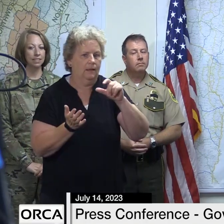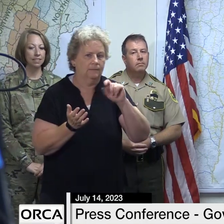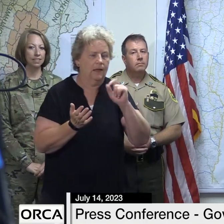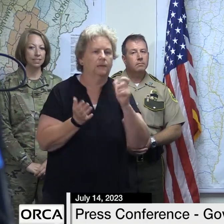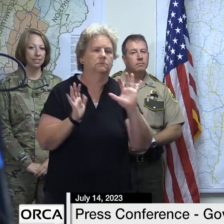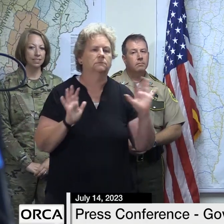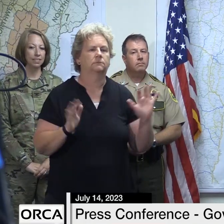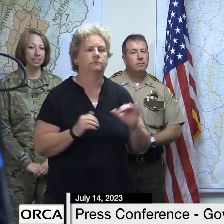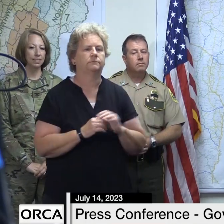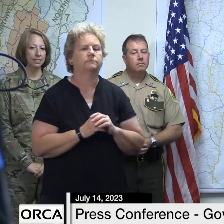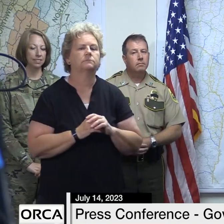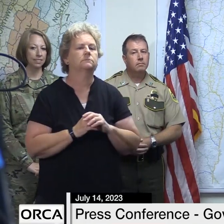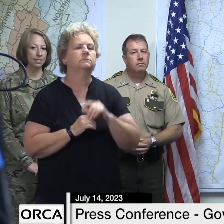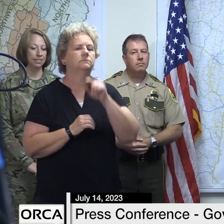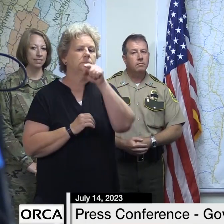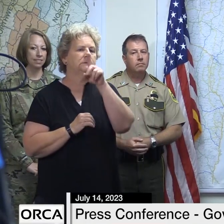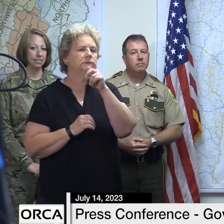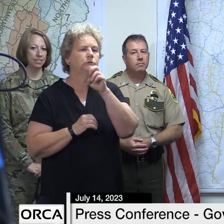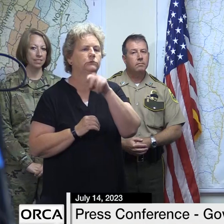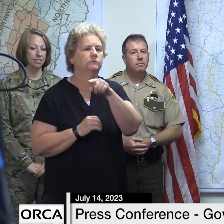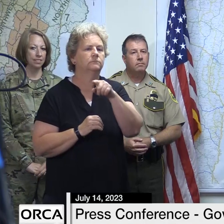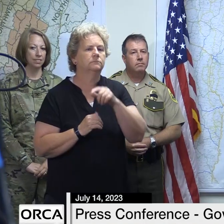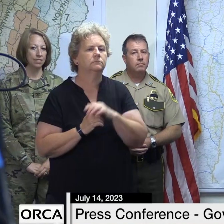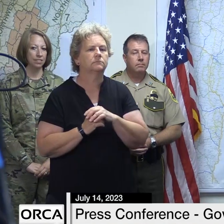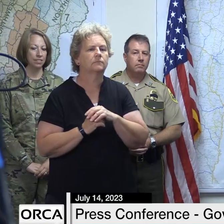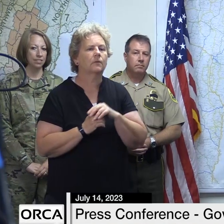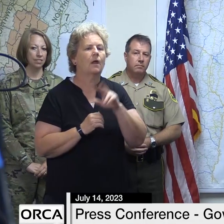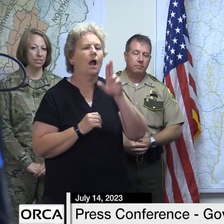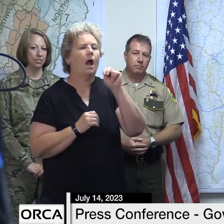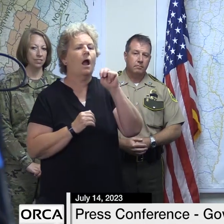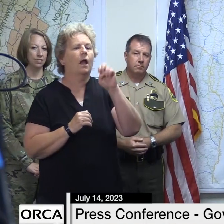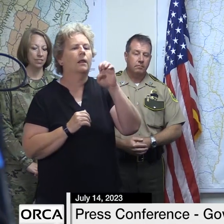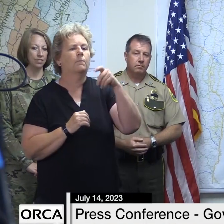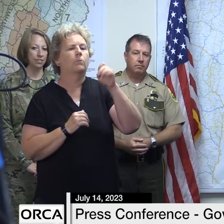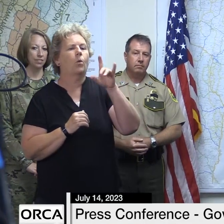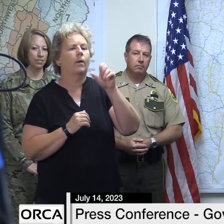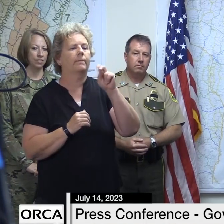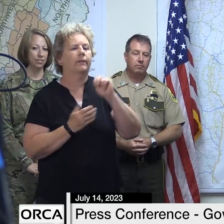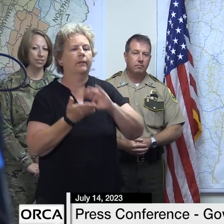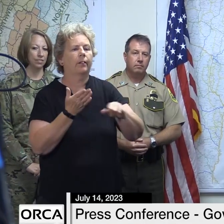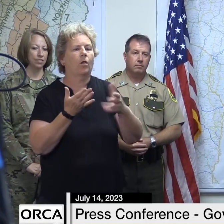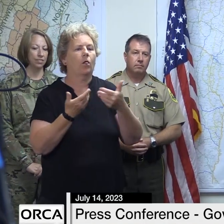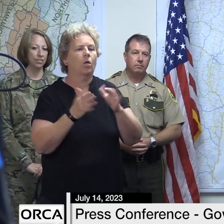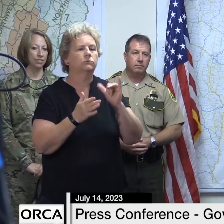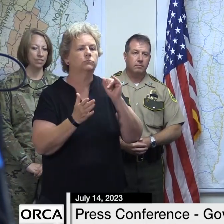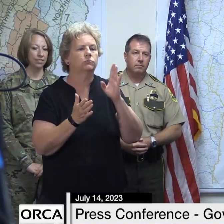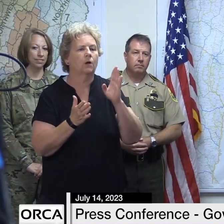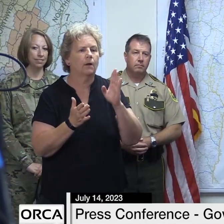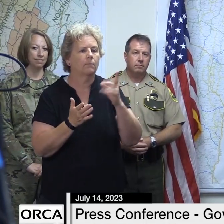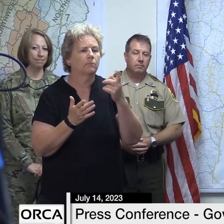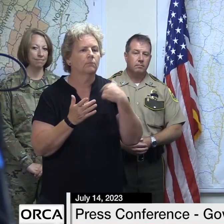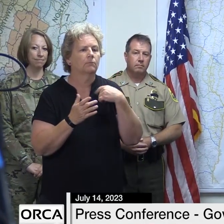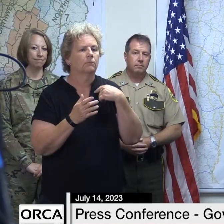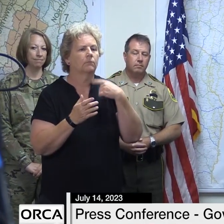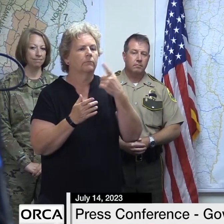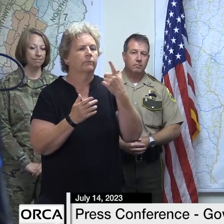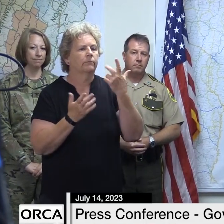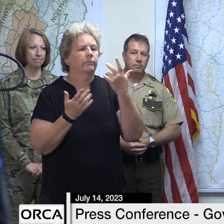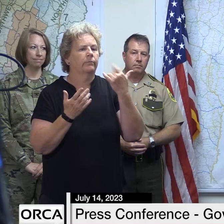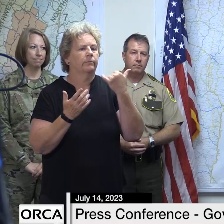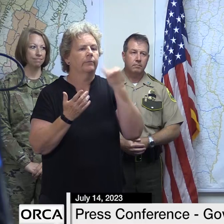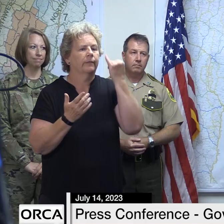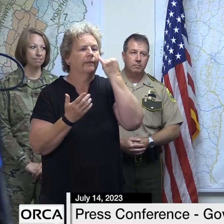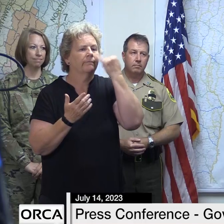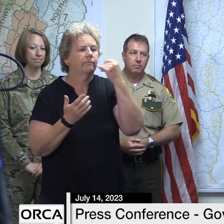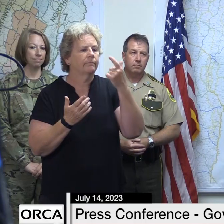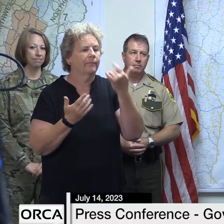Unemployment filings. Number one, at what point do people qualify for unemployment? Like if they can't get to work, if their car